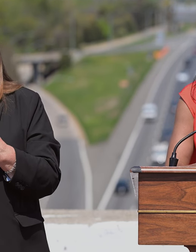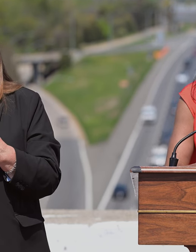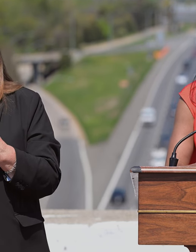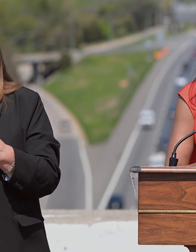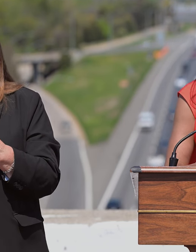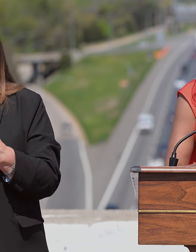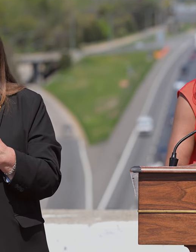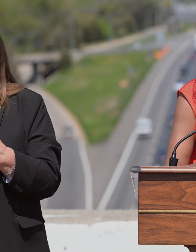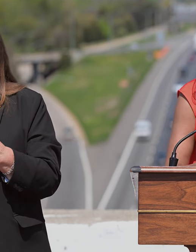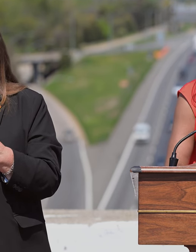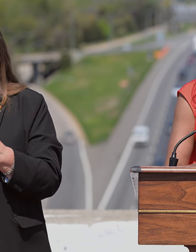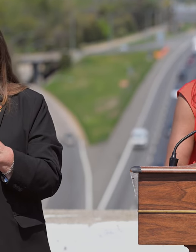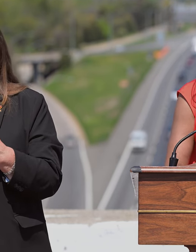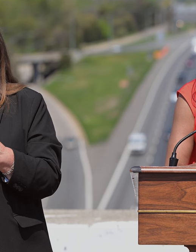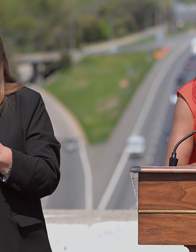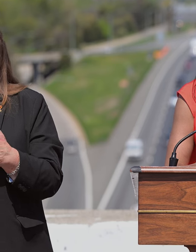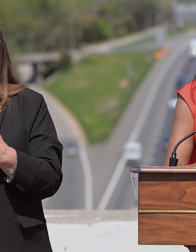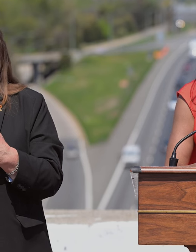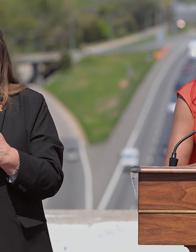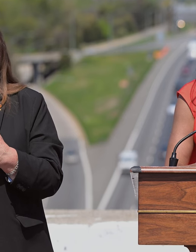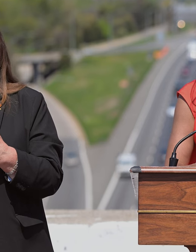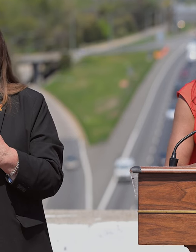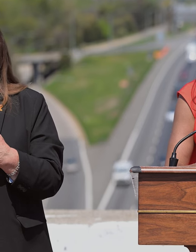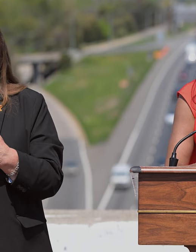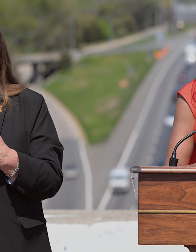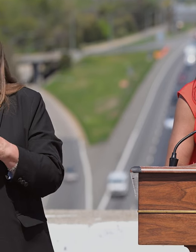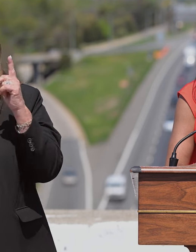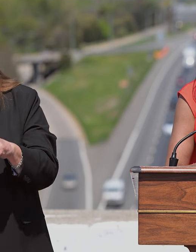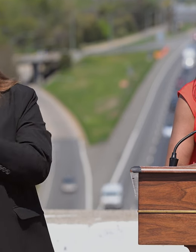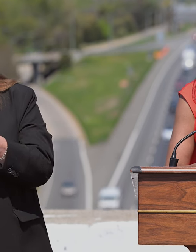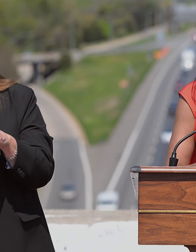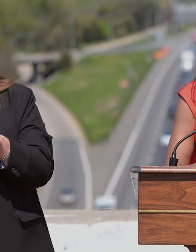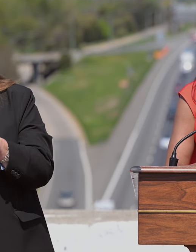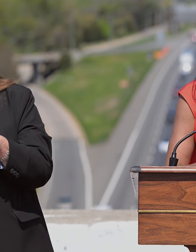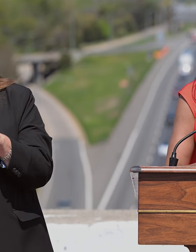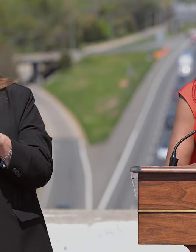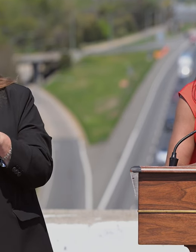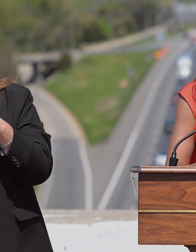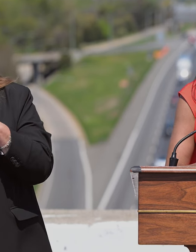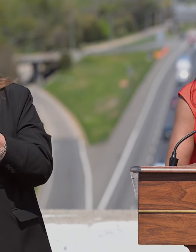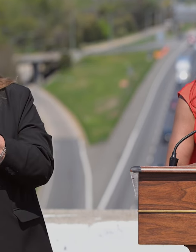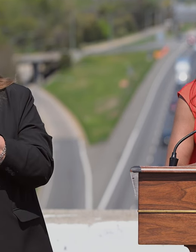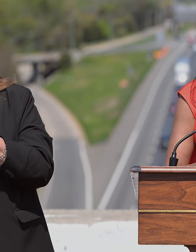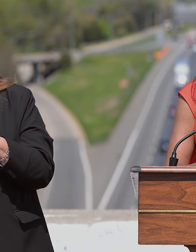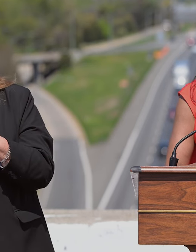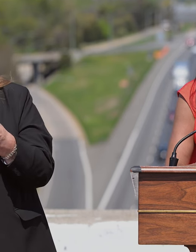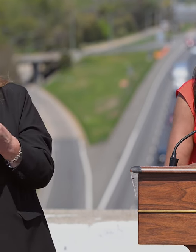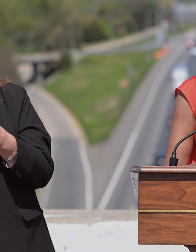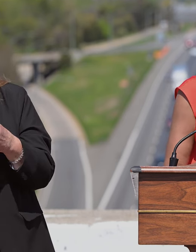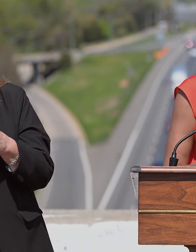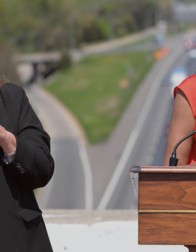and Councilman Young. The very people who work at highway construction zones, like the stories that you heard from Robert